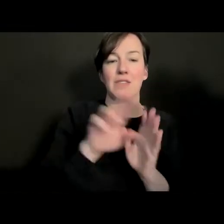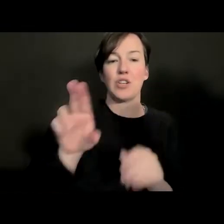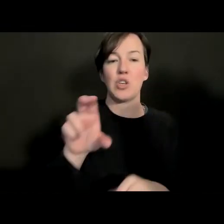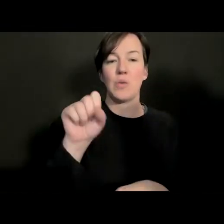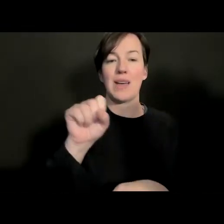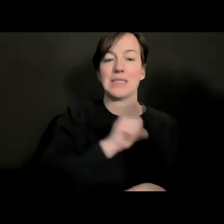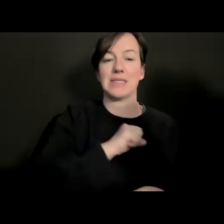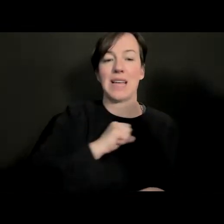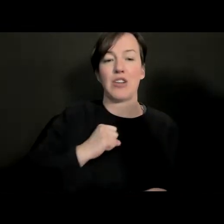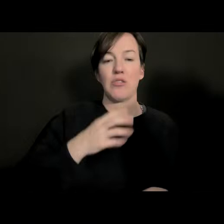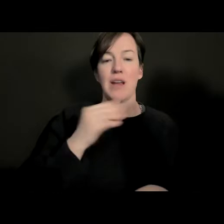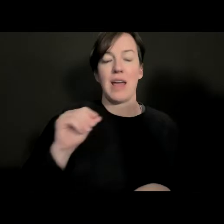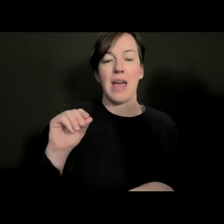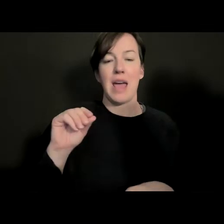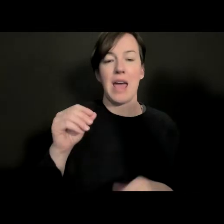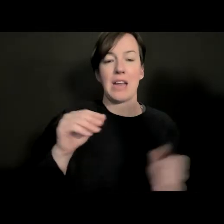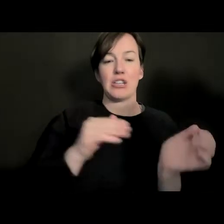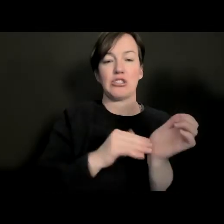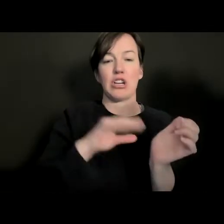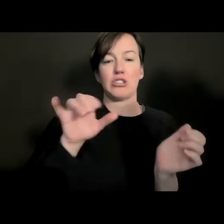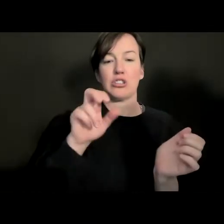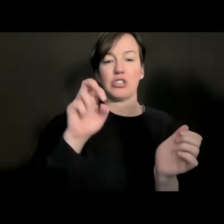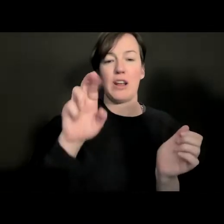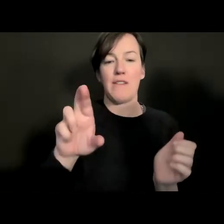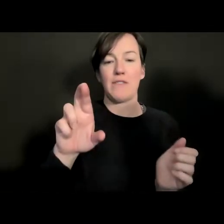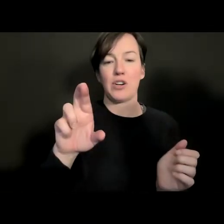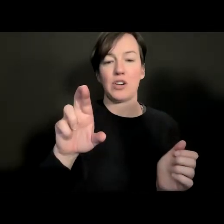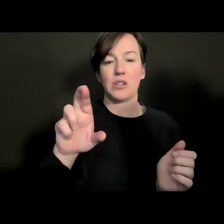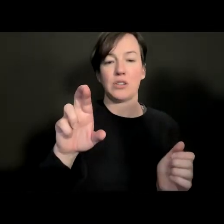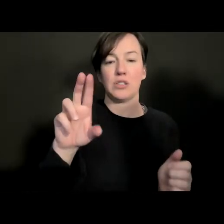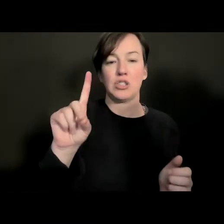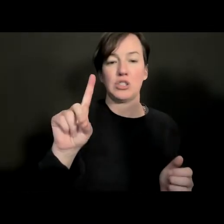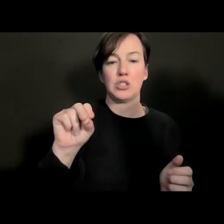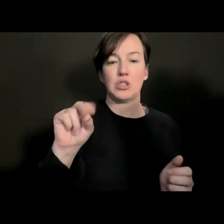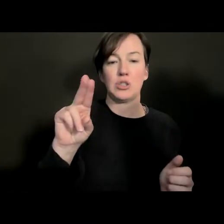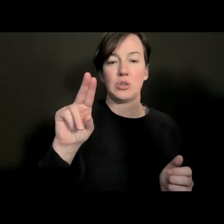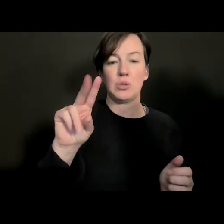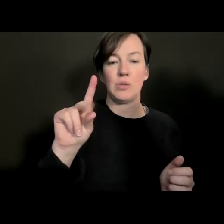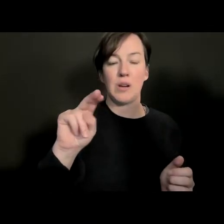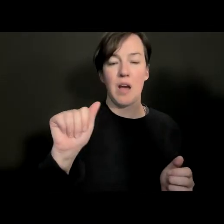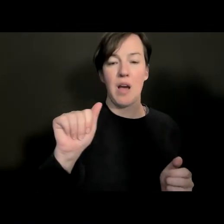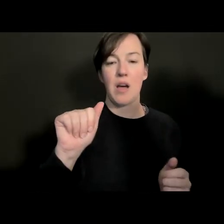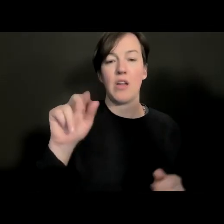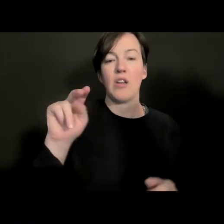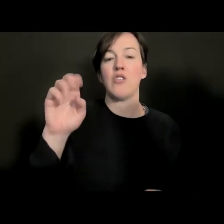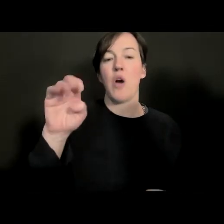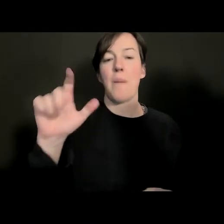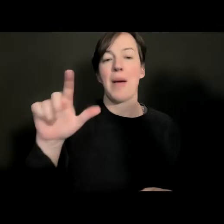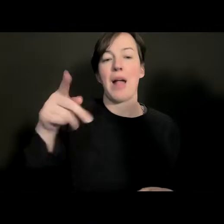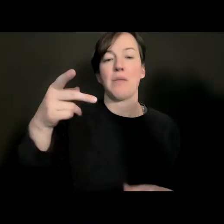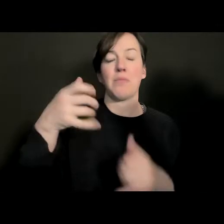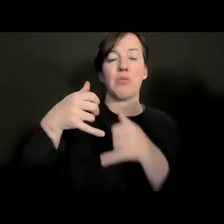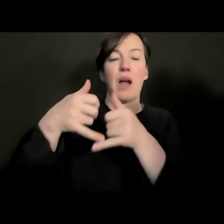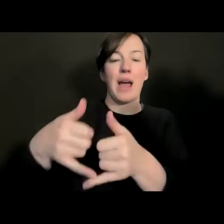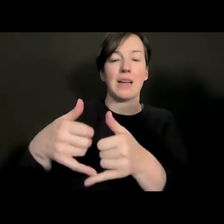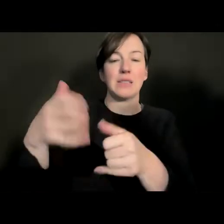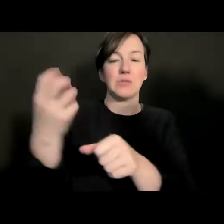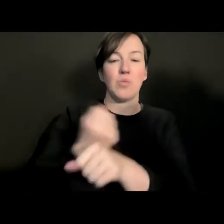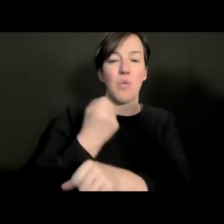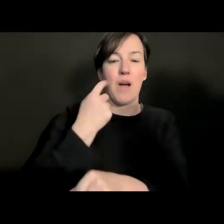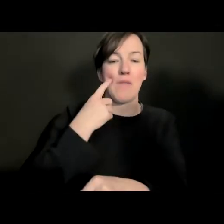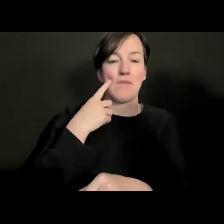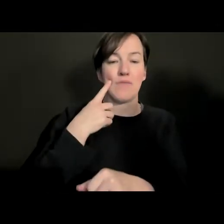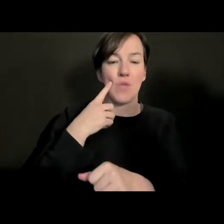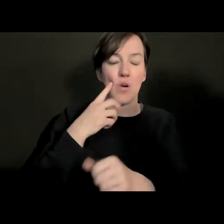Jennifer Doudna, a Nobel Prize-winning biochemist known for pioneering CRISPR gene editing research, to name a